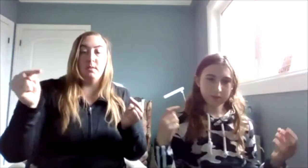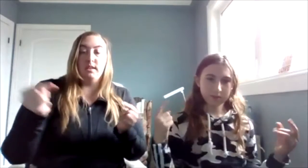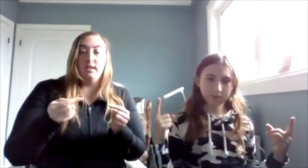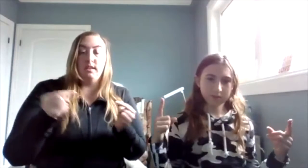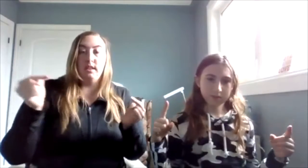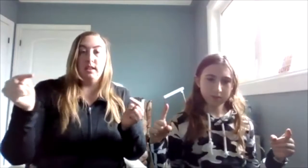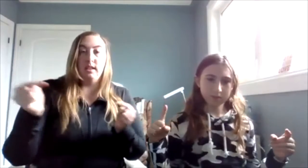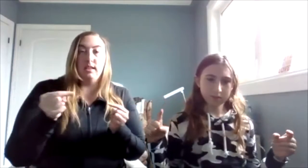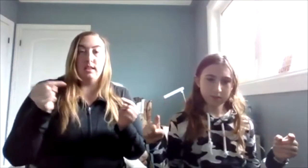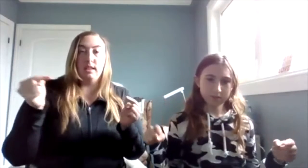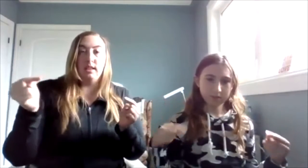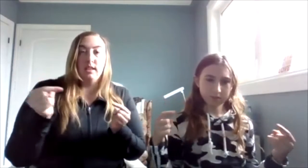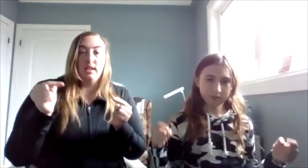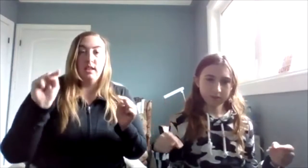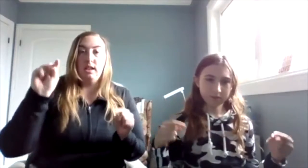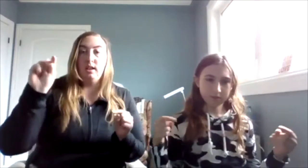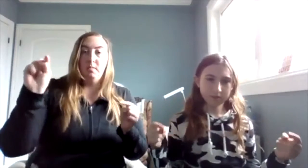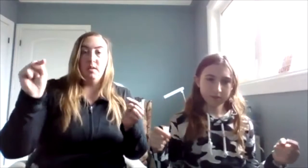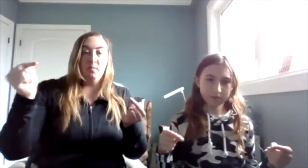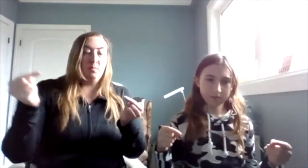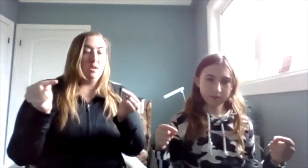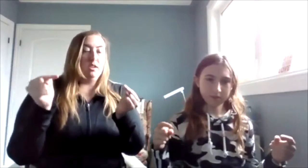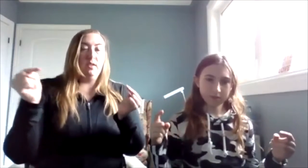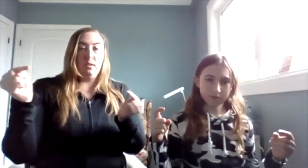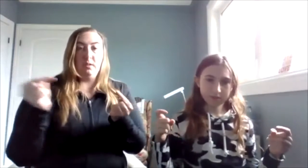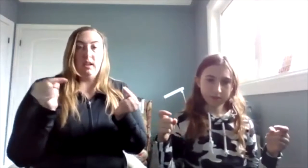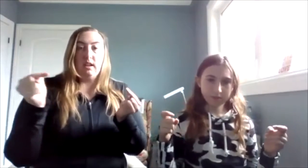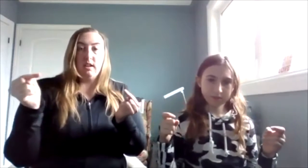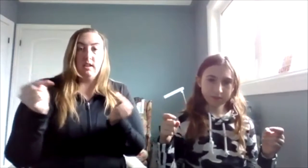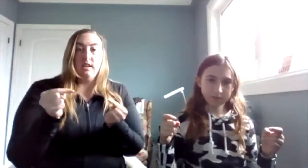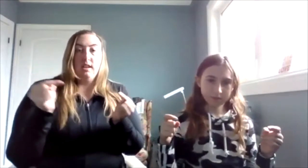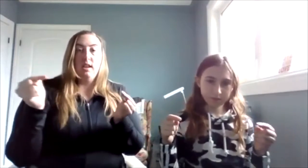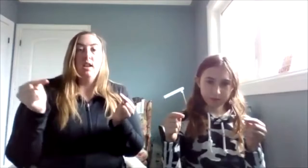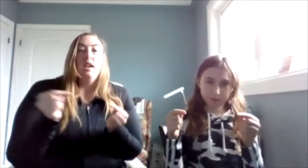trespasses is like this. Your pointed fingers, but like